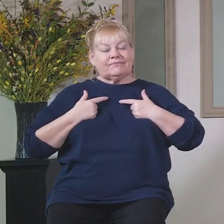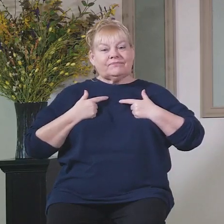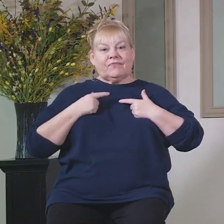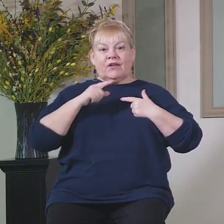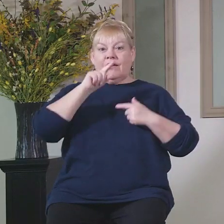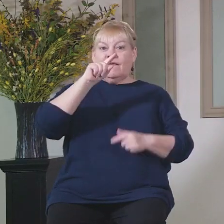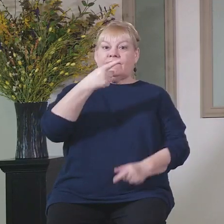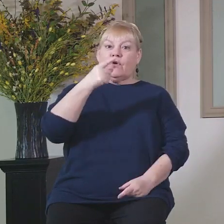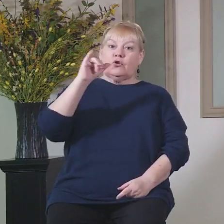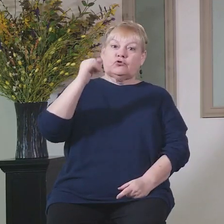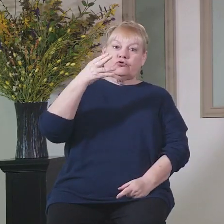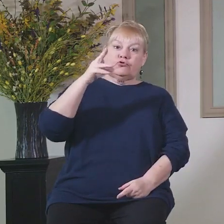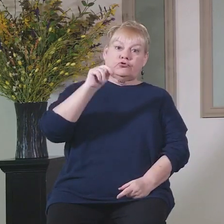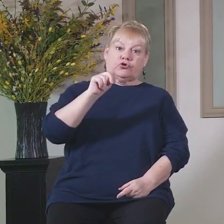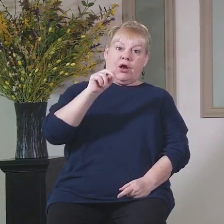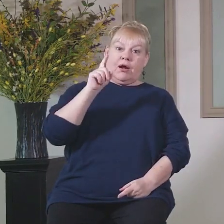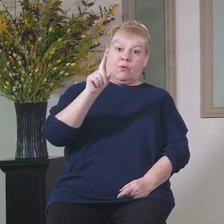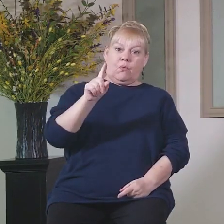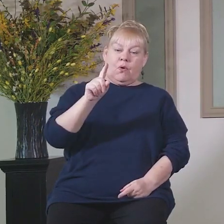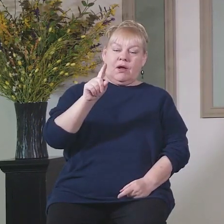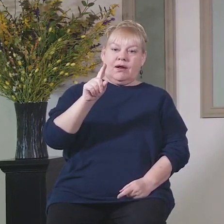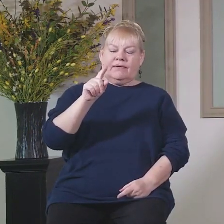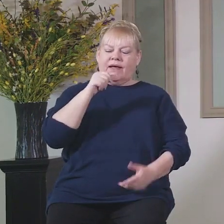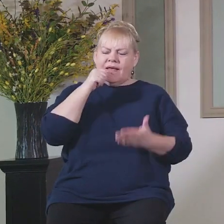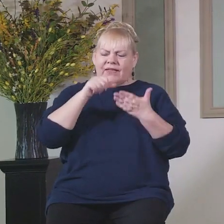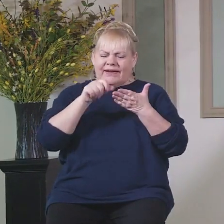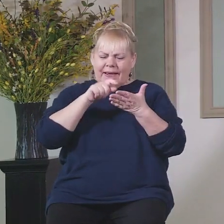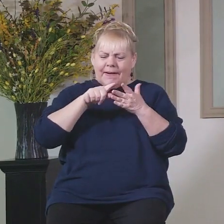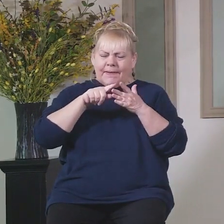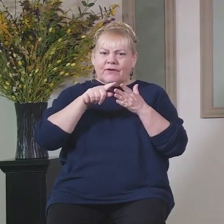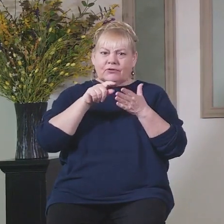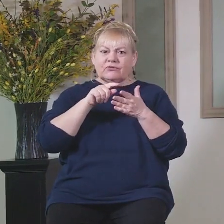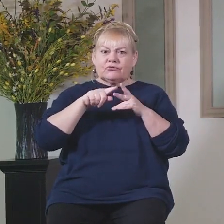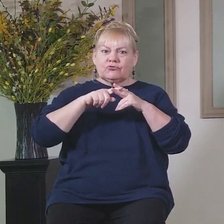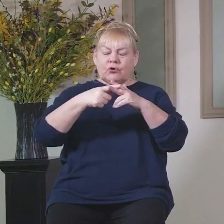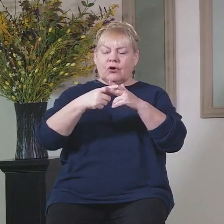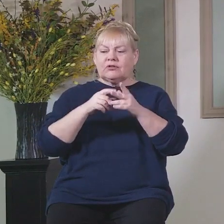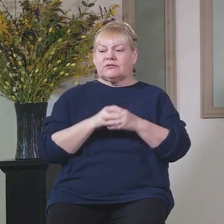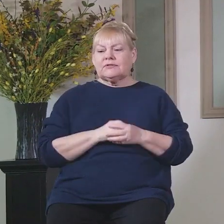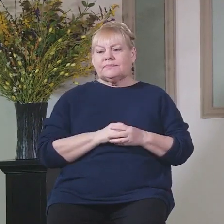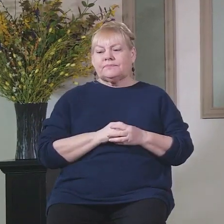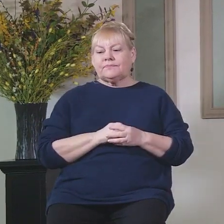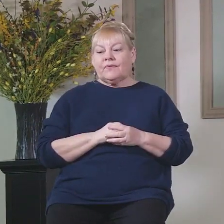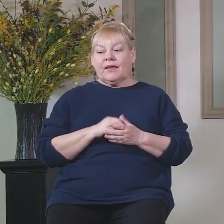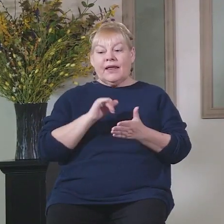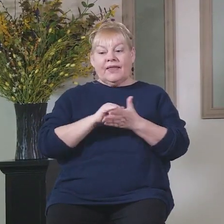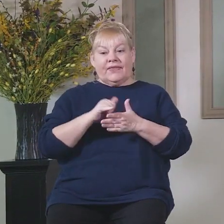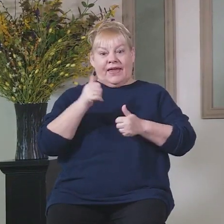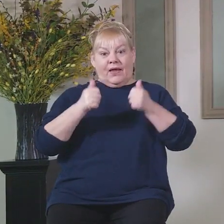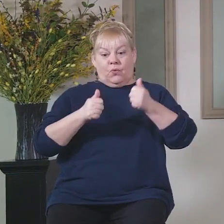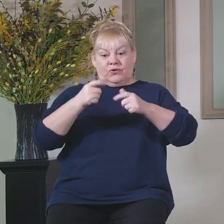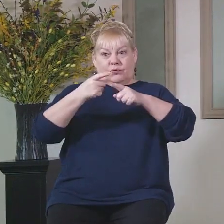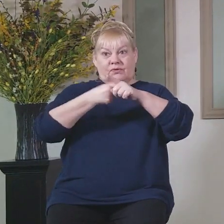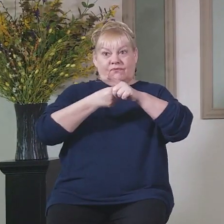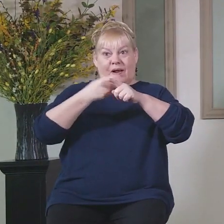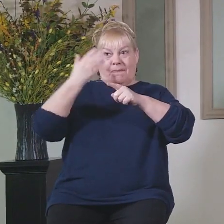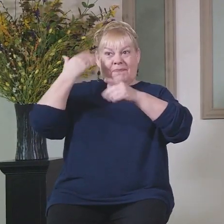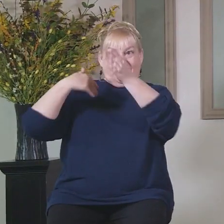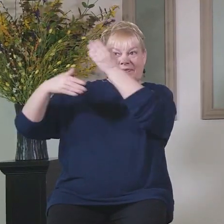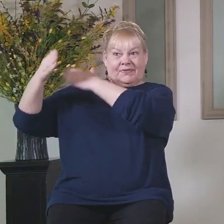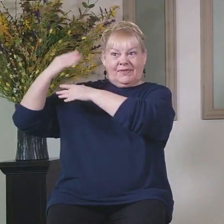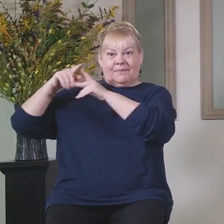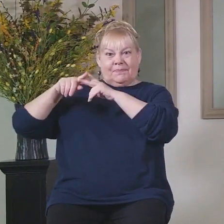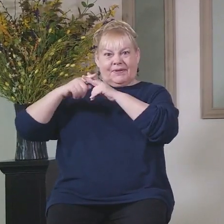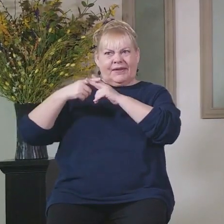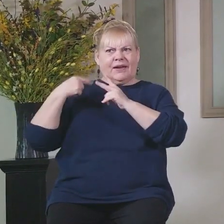1 John chapter 1, the letter begins like this. That which was from the beginning, which